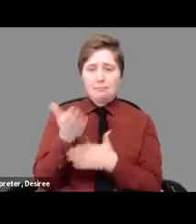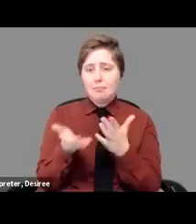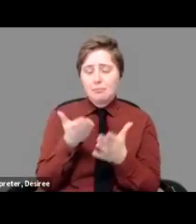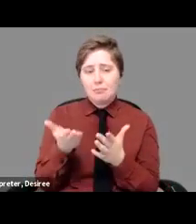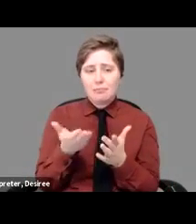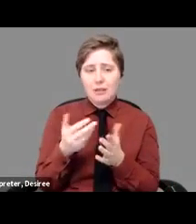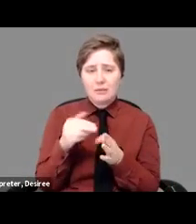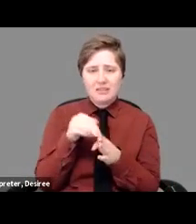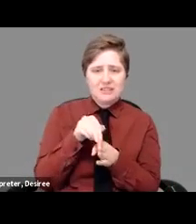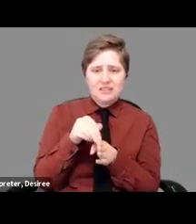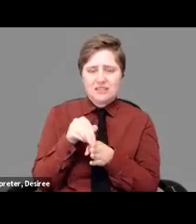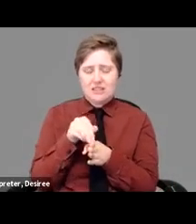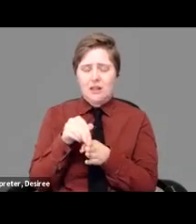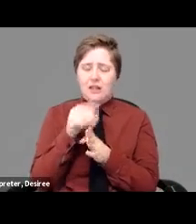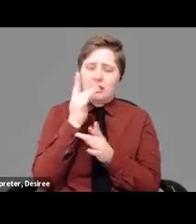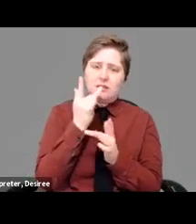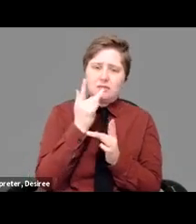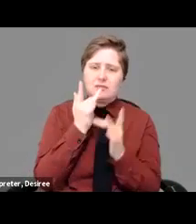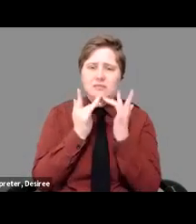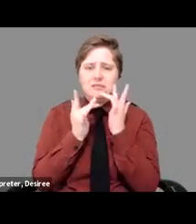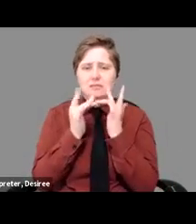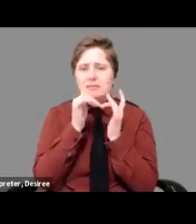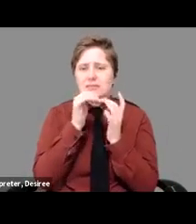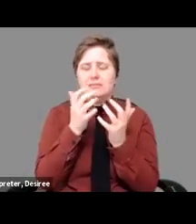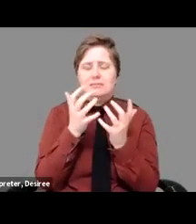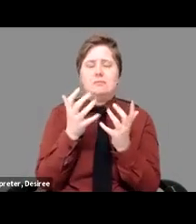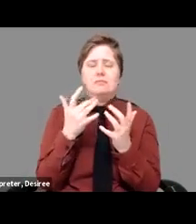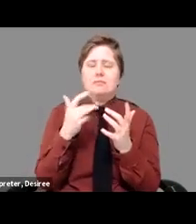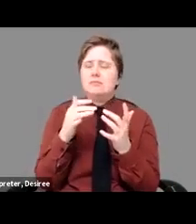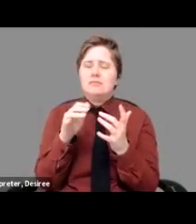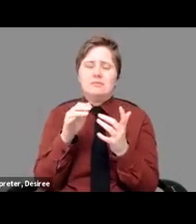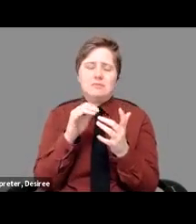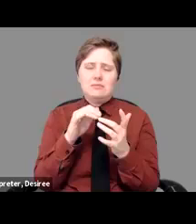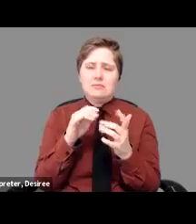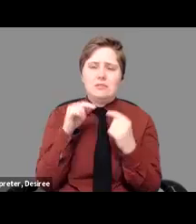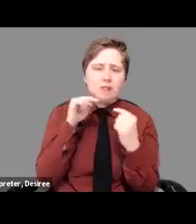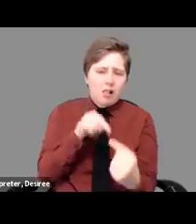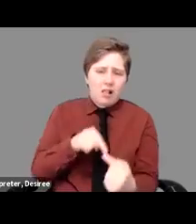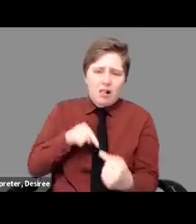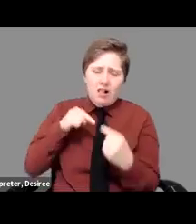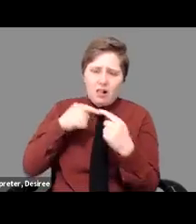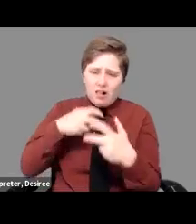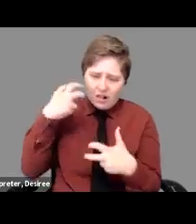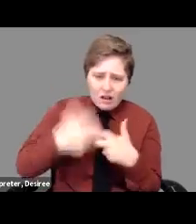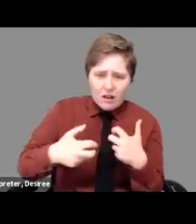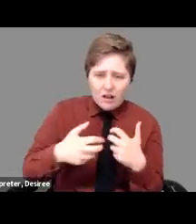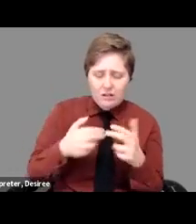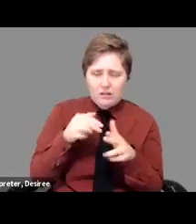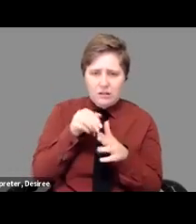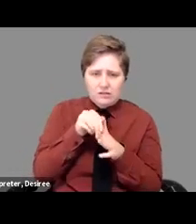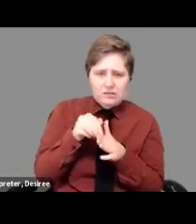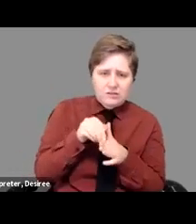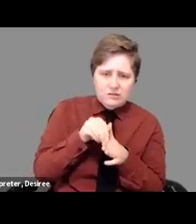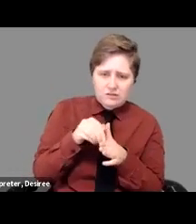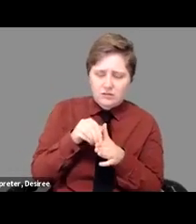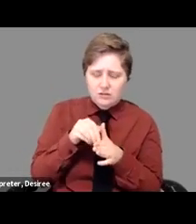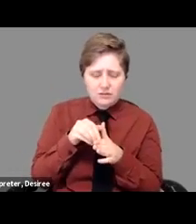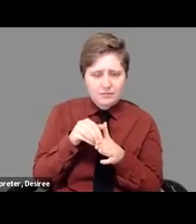cusp and barely surviving might be